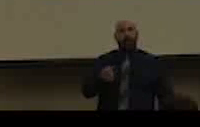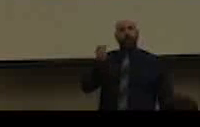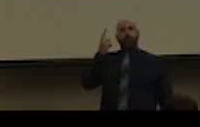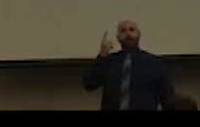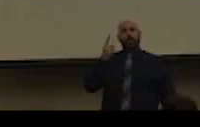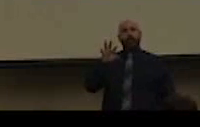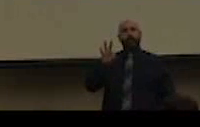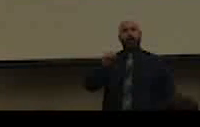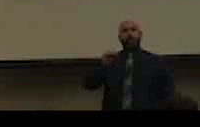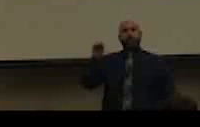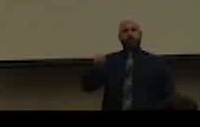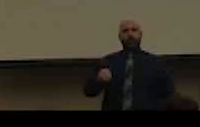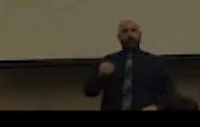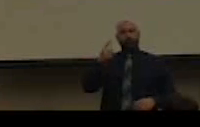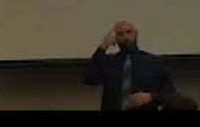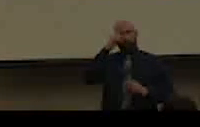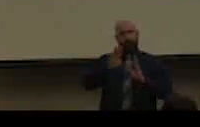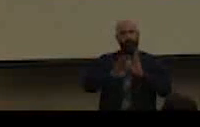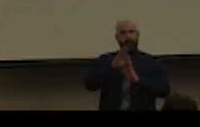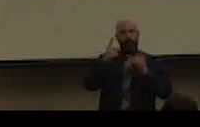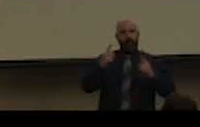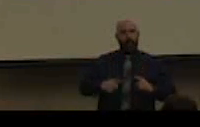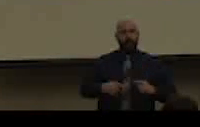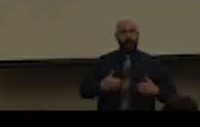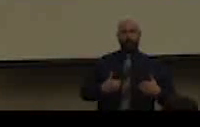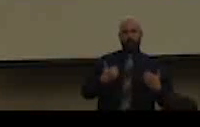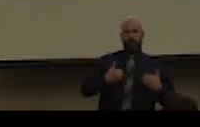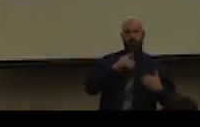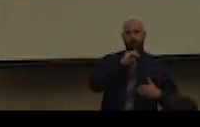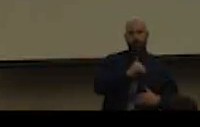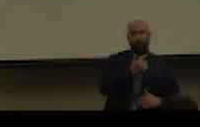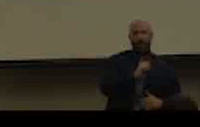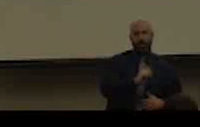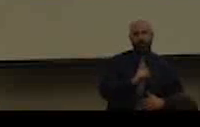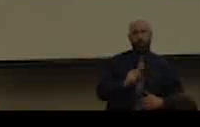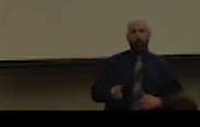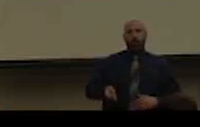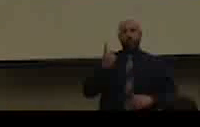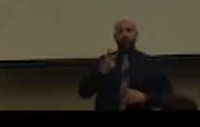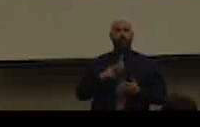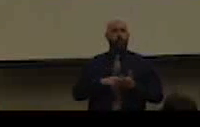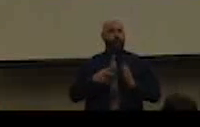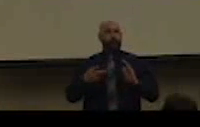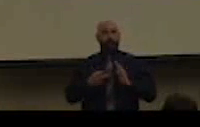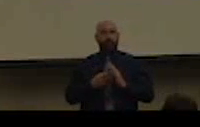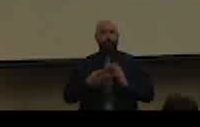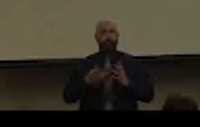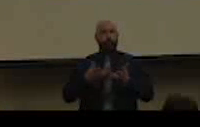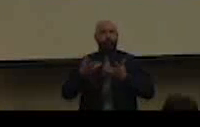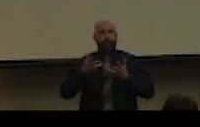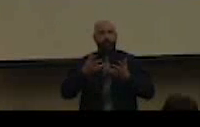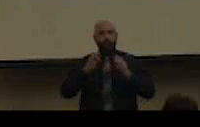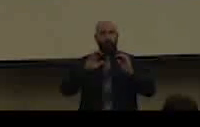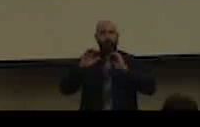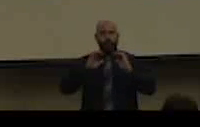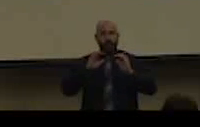happening in those young ages, understand what it means to have engaging conversations and how important language is to that